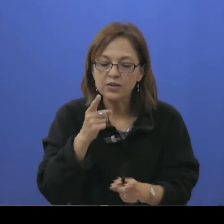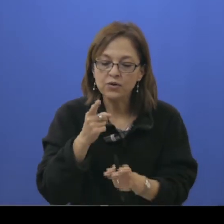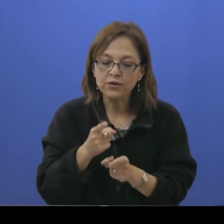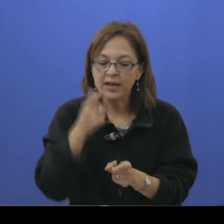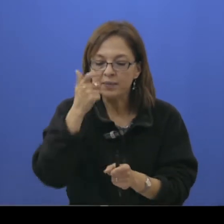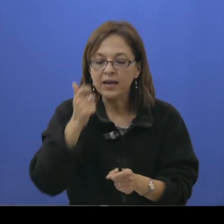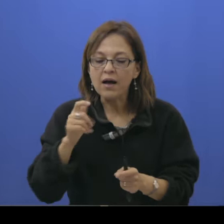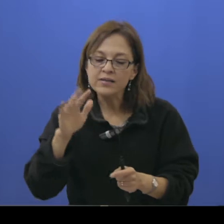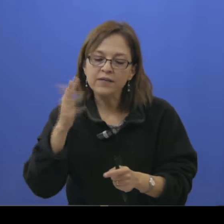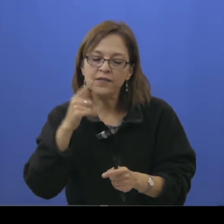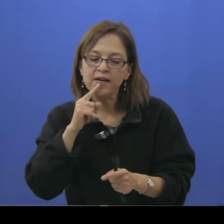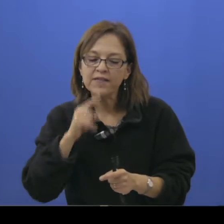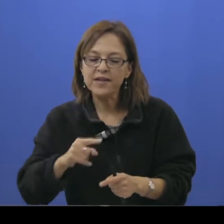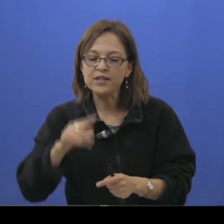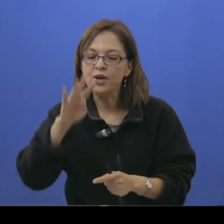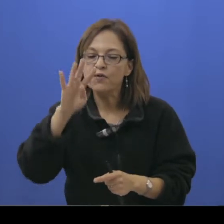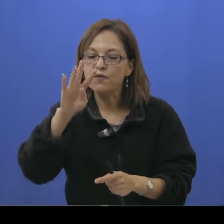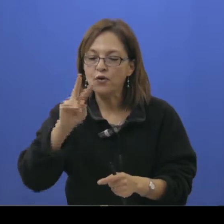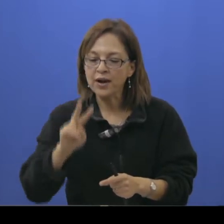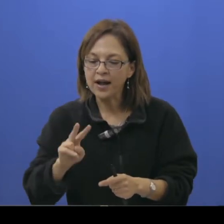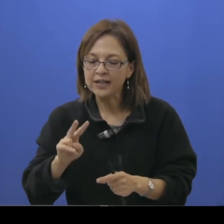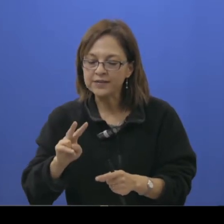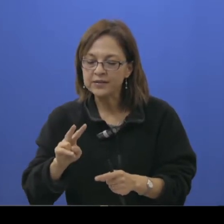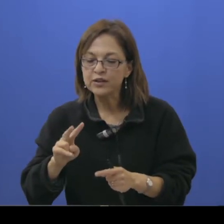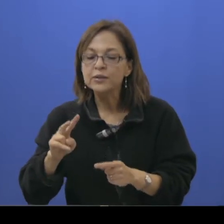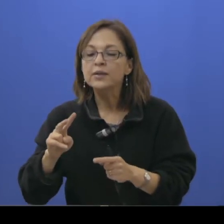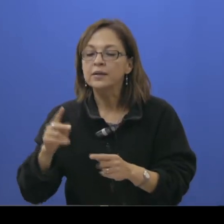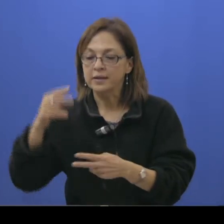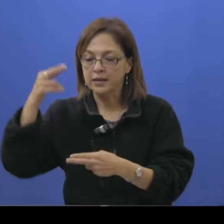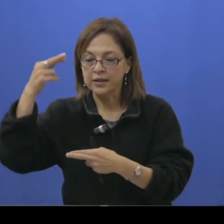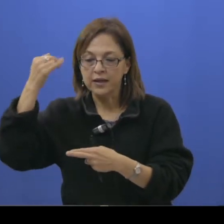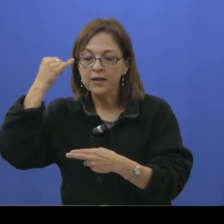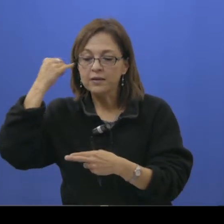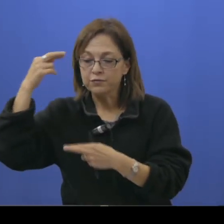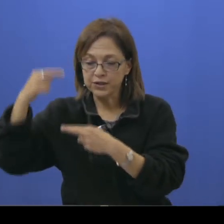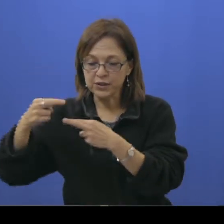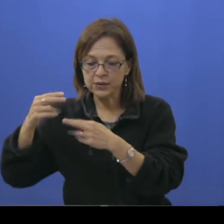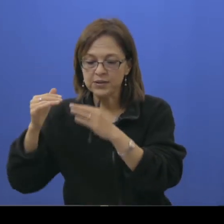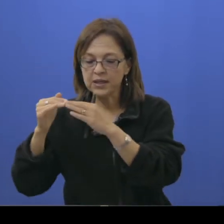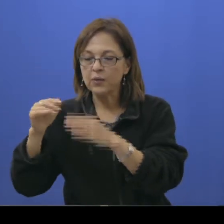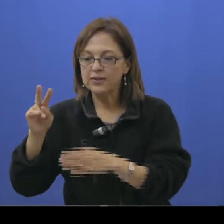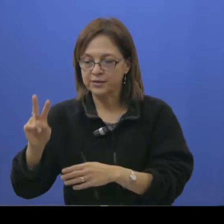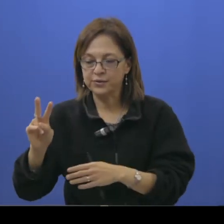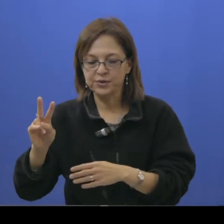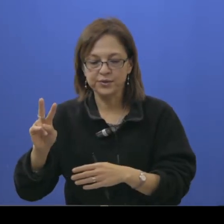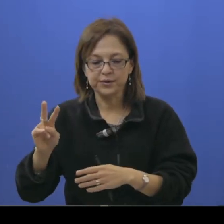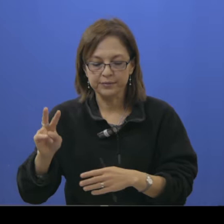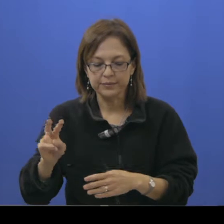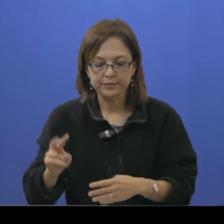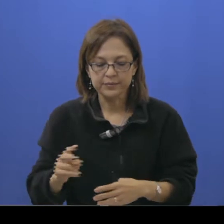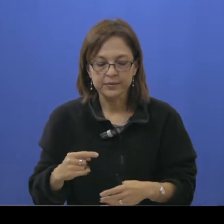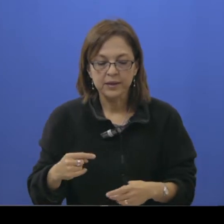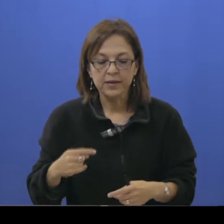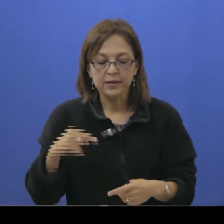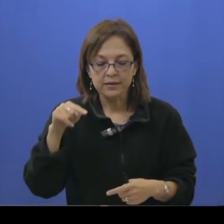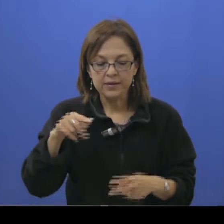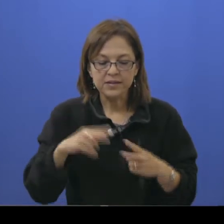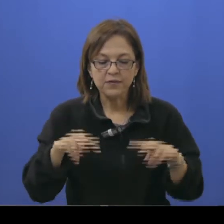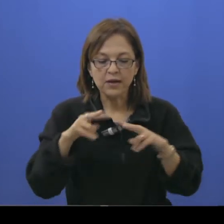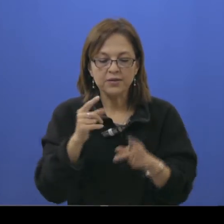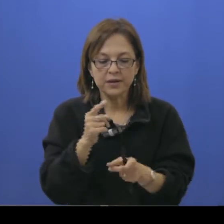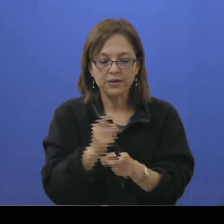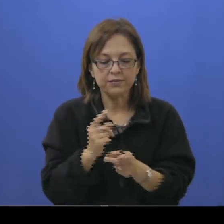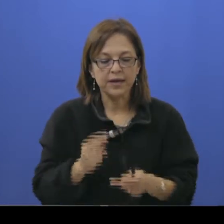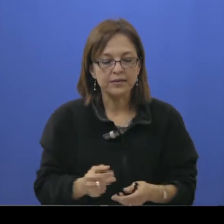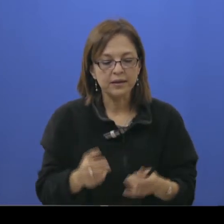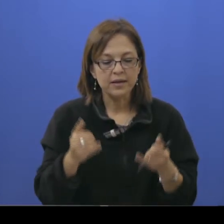Is correct because the fifth is 4/2 reduced equals to 2. These